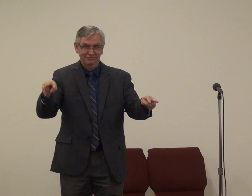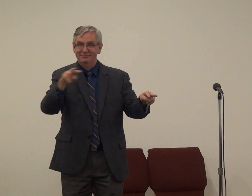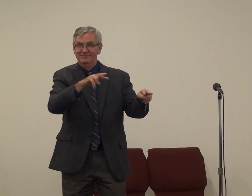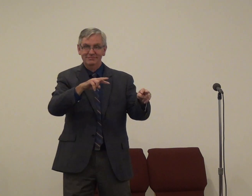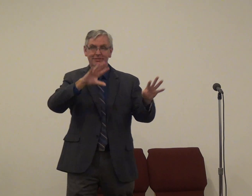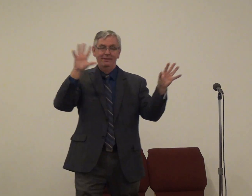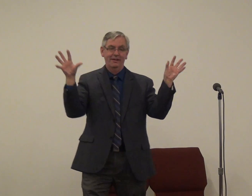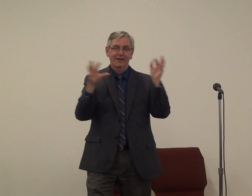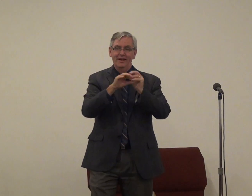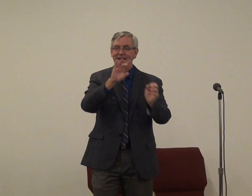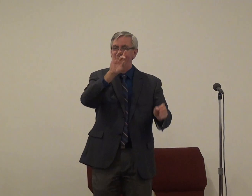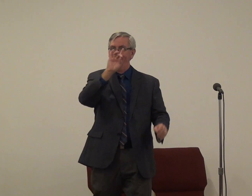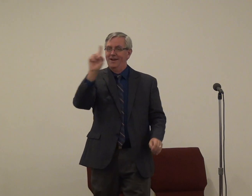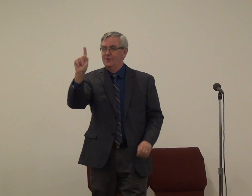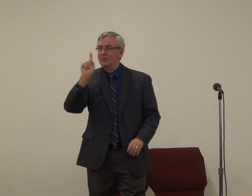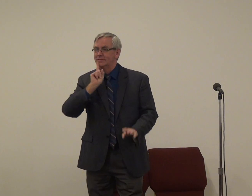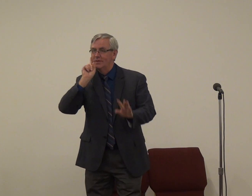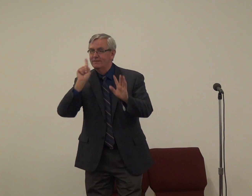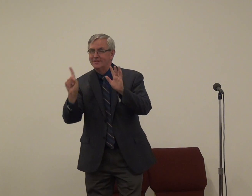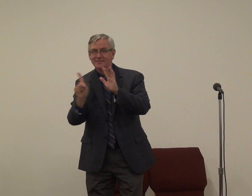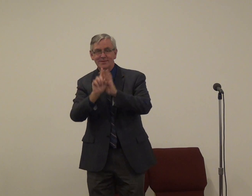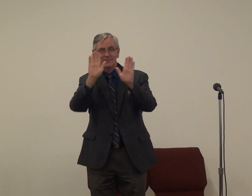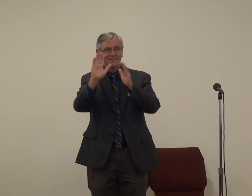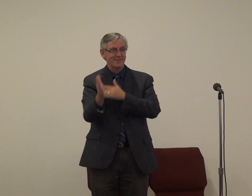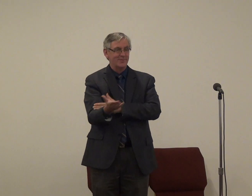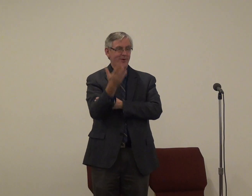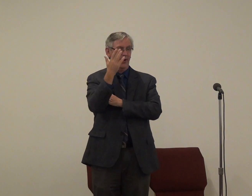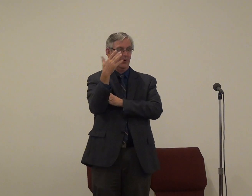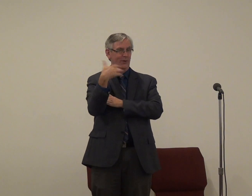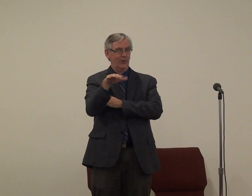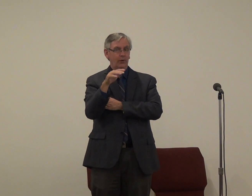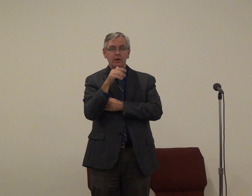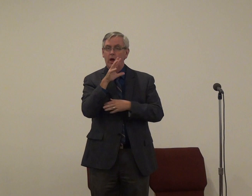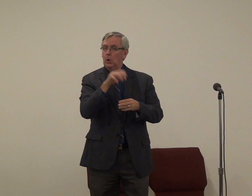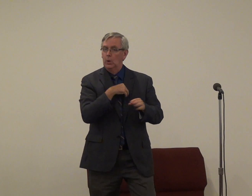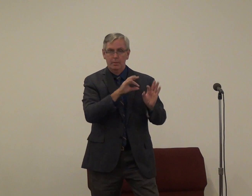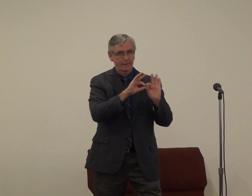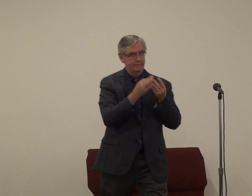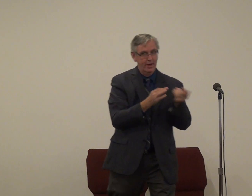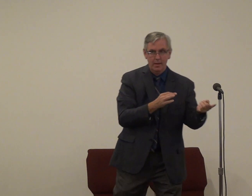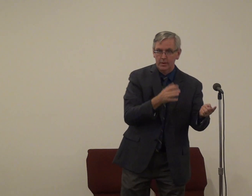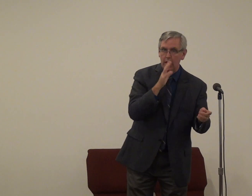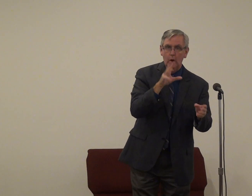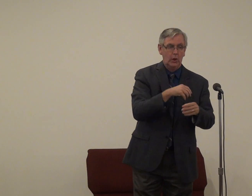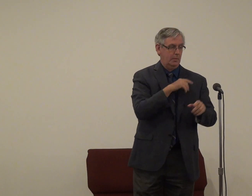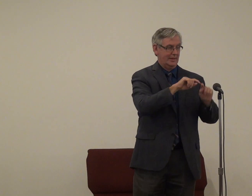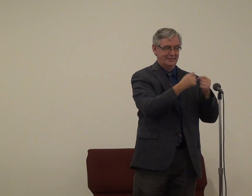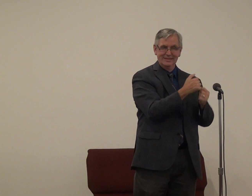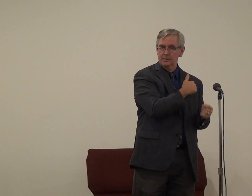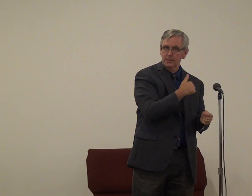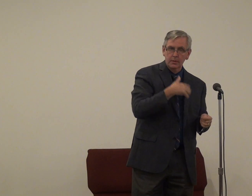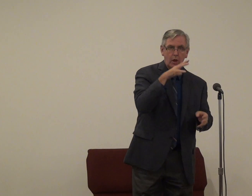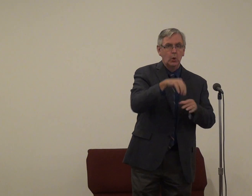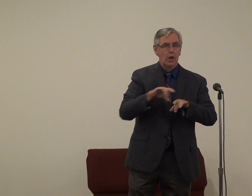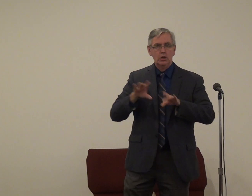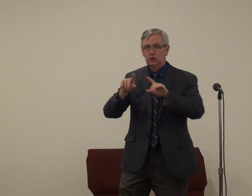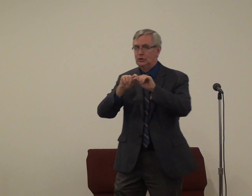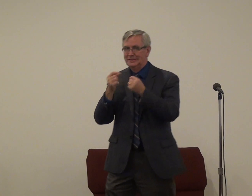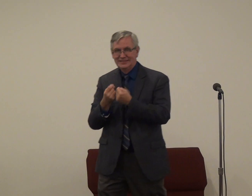island trying to find deaf people, and we had 81 deaf come to our service on Sunday morning, not including my family or our team members